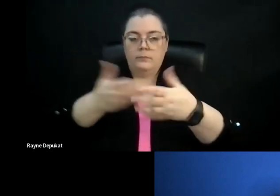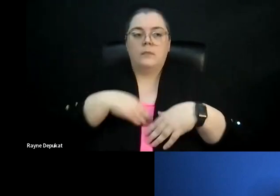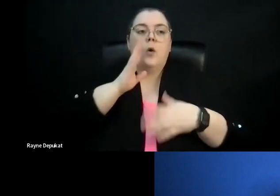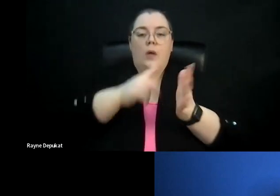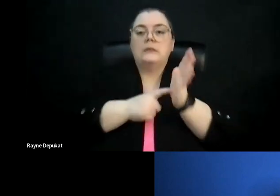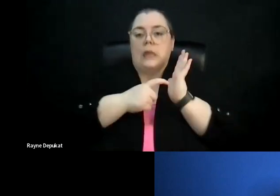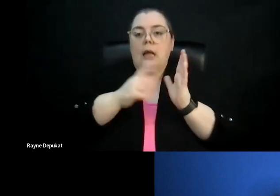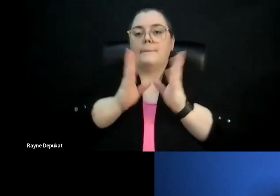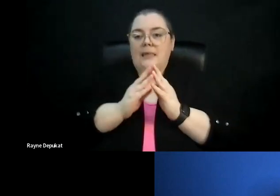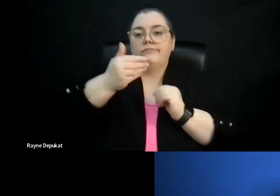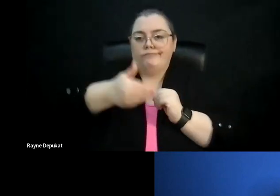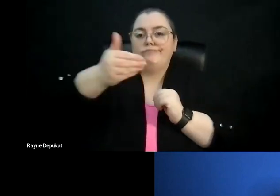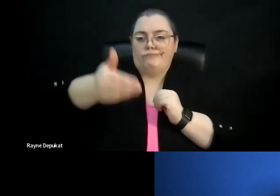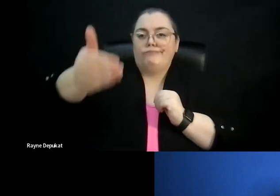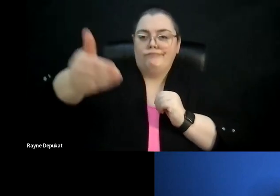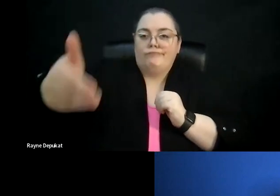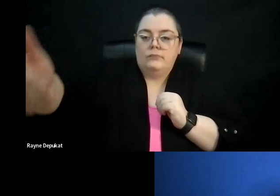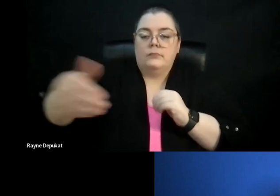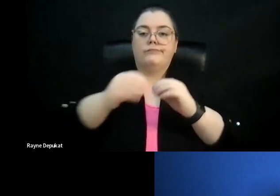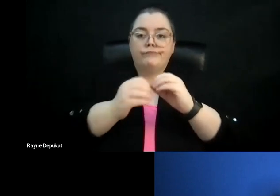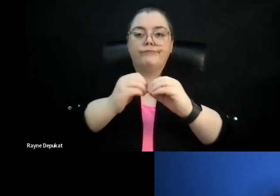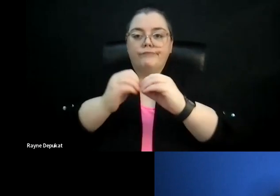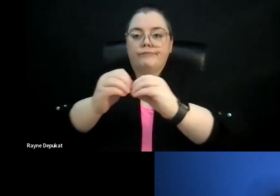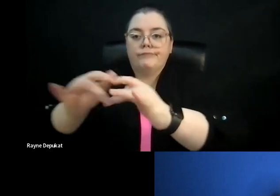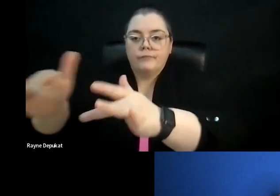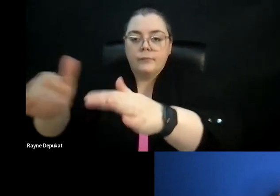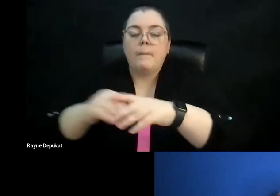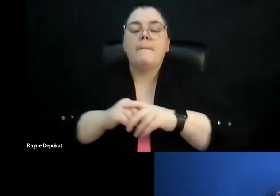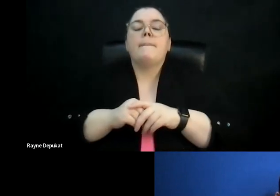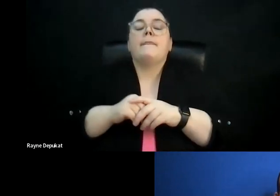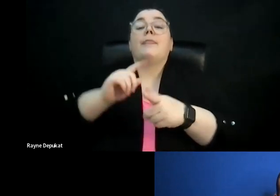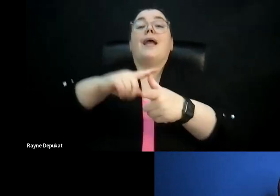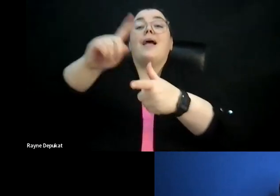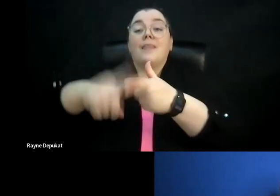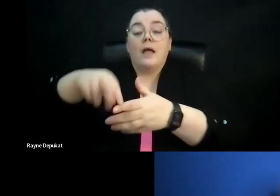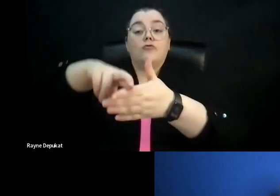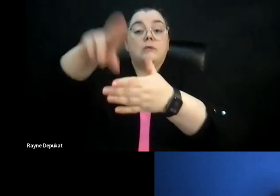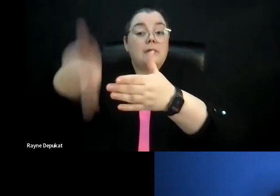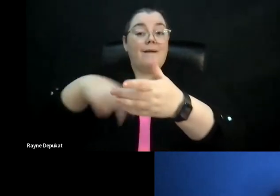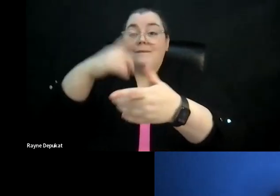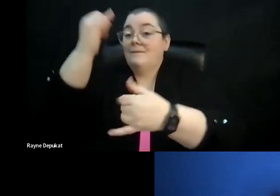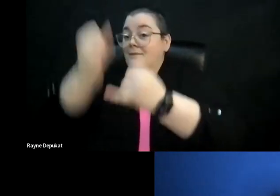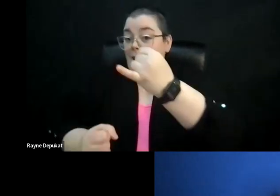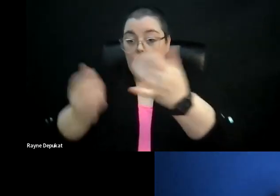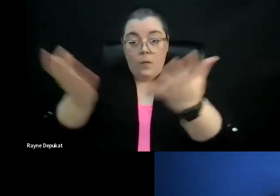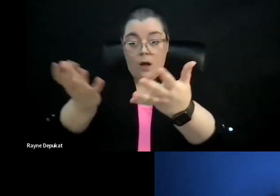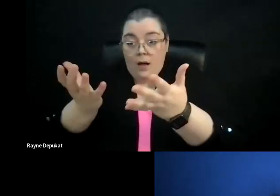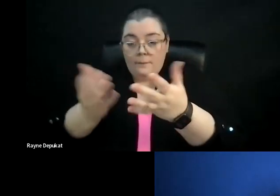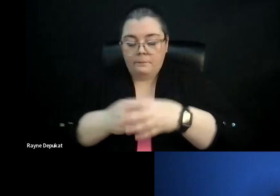at the end of this process is that we're going to have to meet. We're going to have to continuously meet,